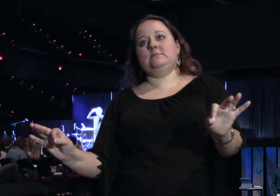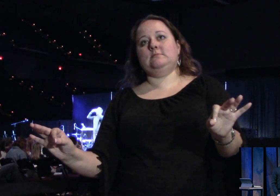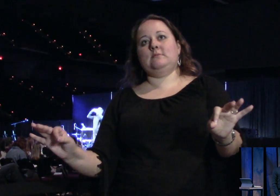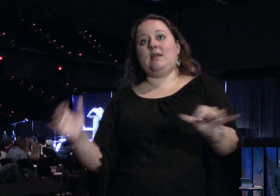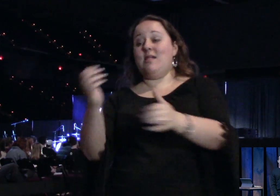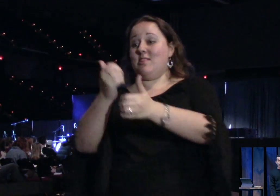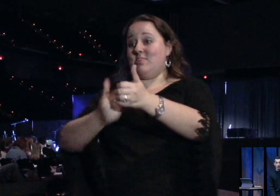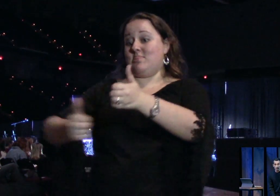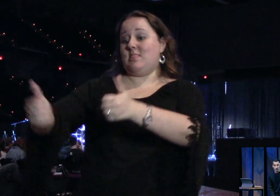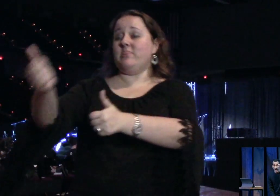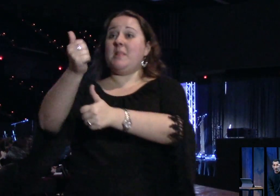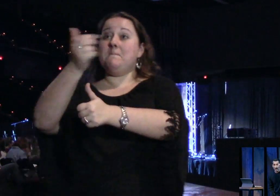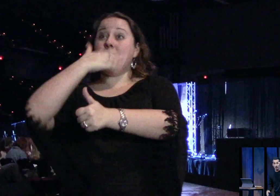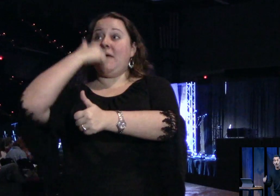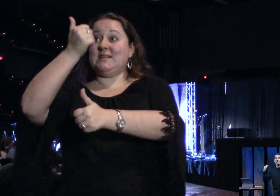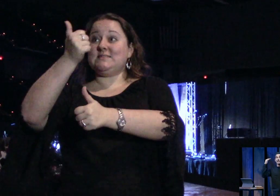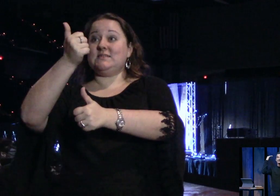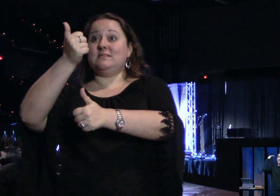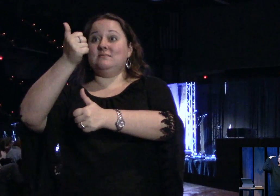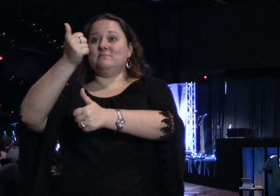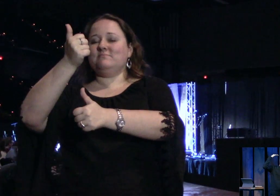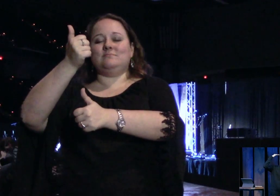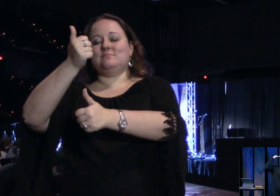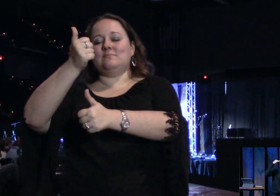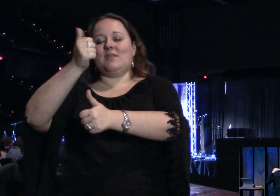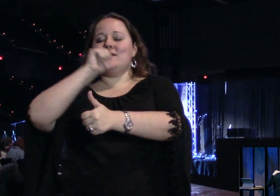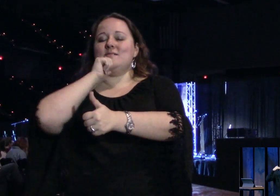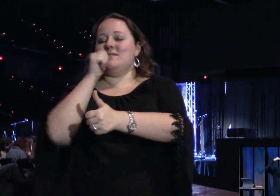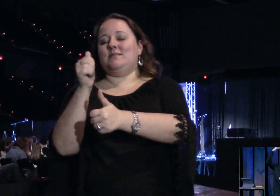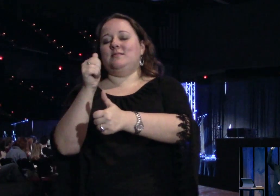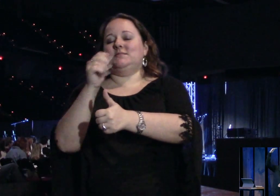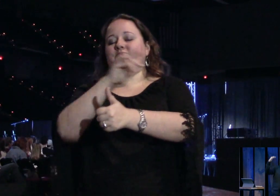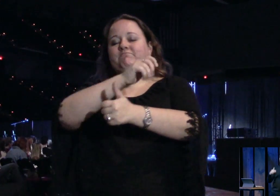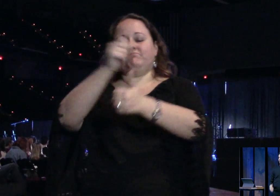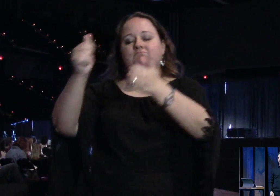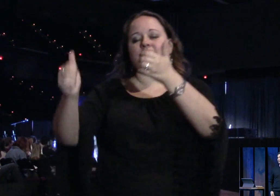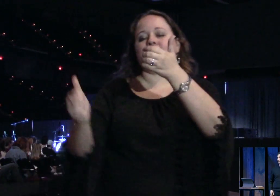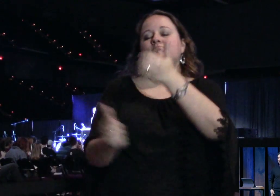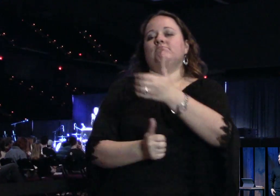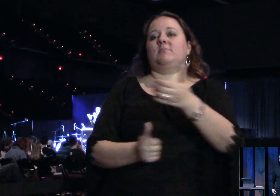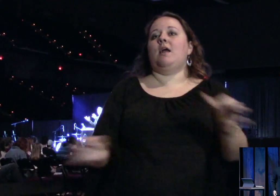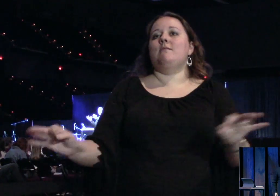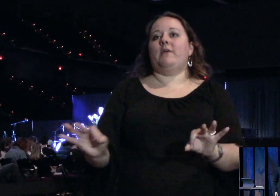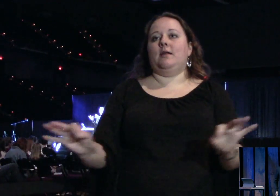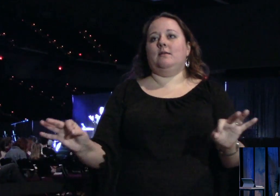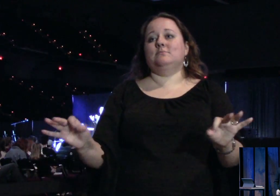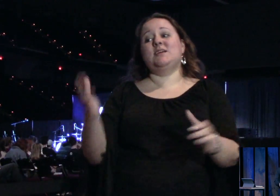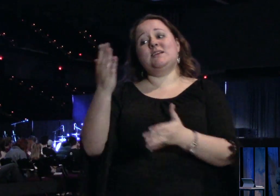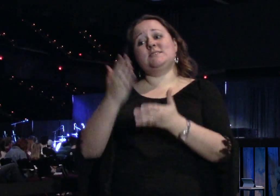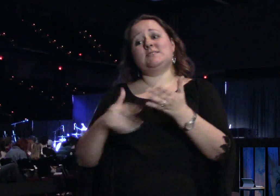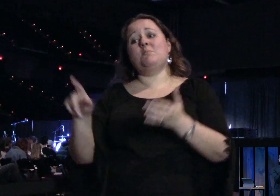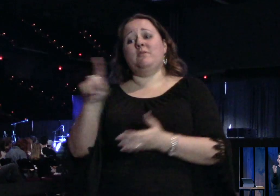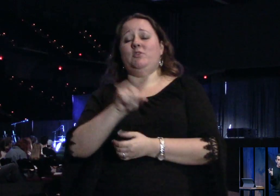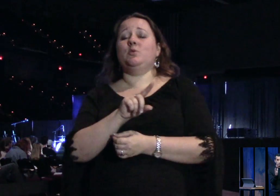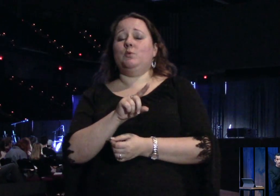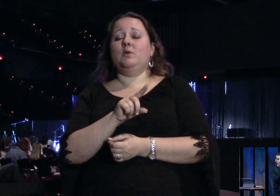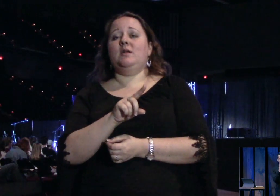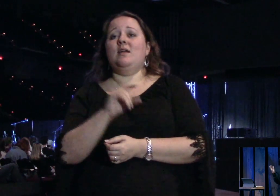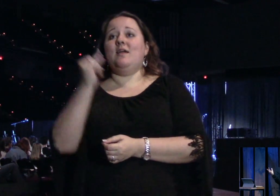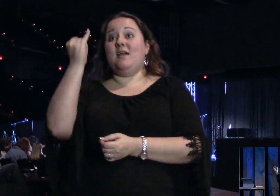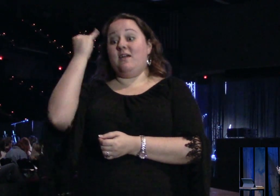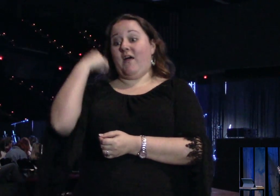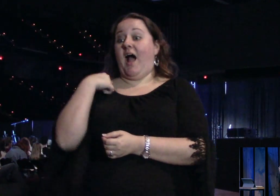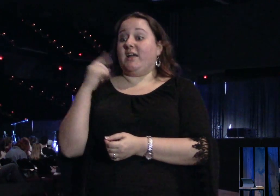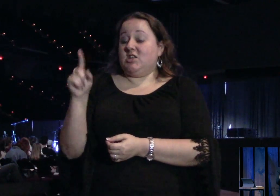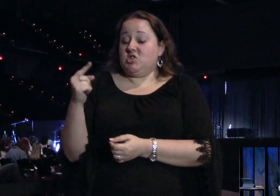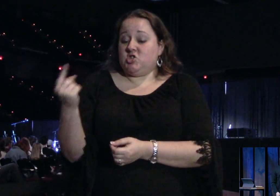show you. The top of that ladder is actually the bottom of another ladder. So I would imagine for some of you, here's how